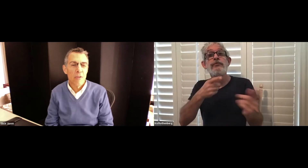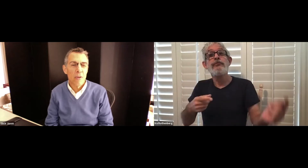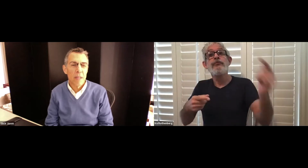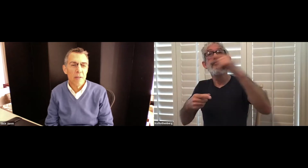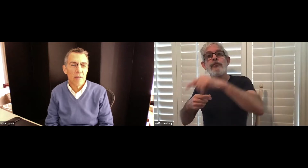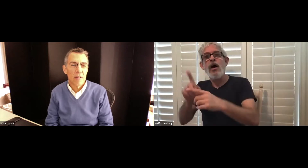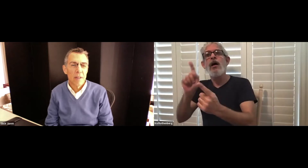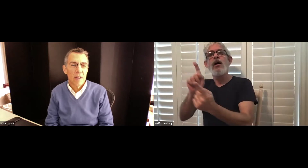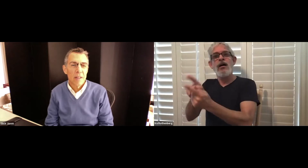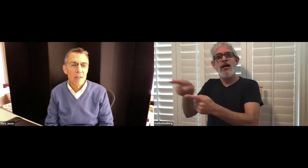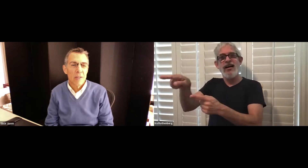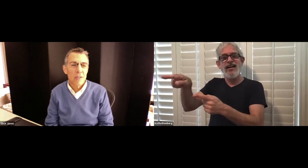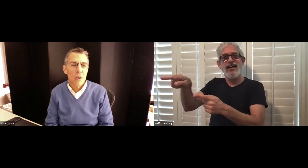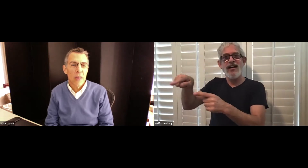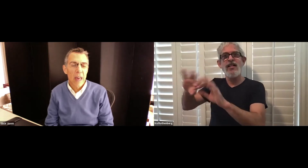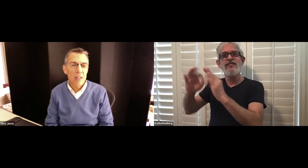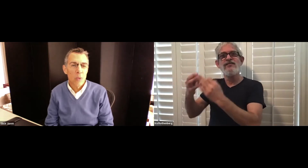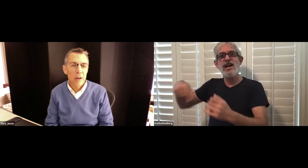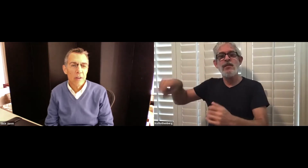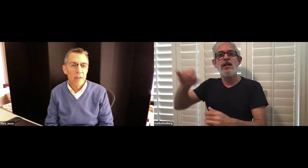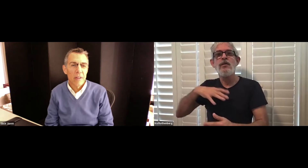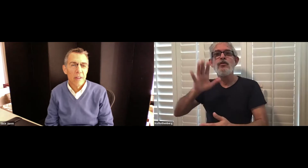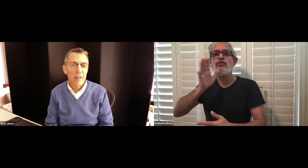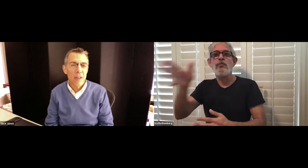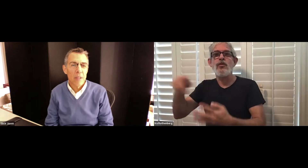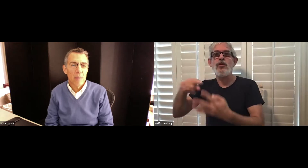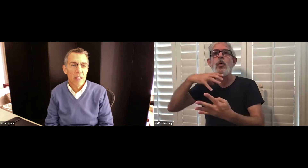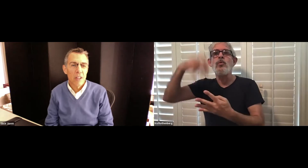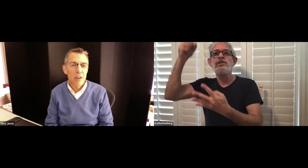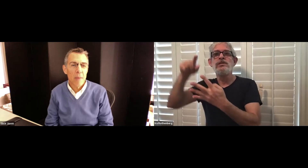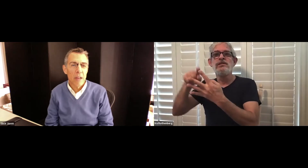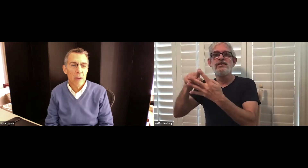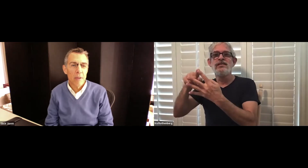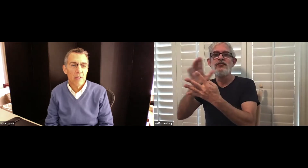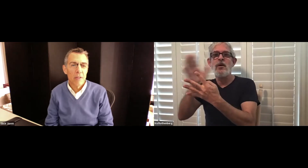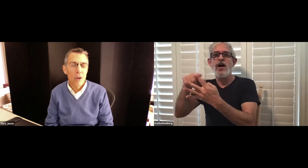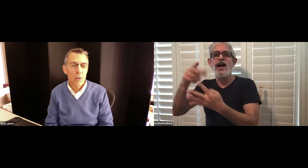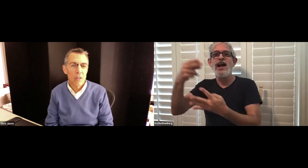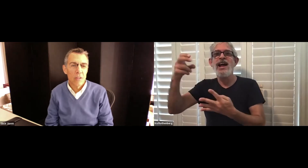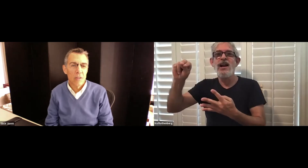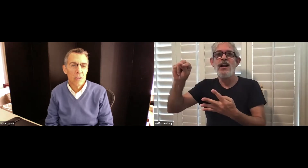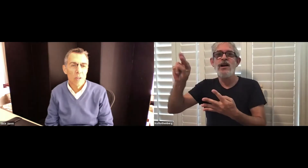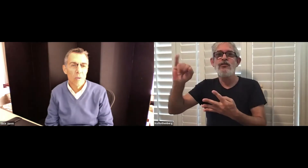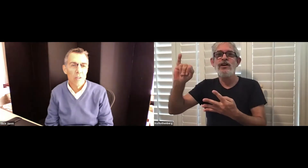meal. So that is where the families met each other. And my grandmother, the oldest, she was the oldest, her name